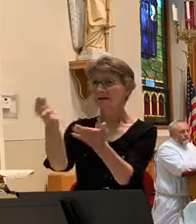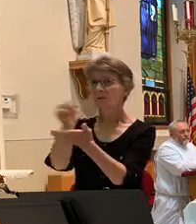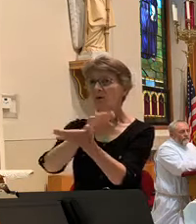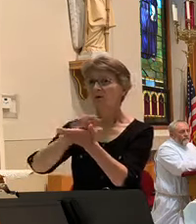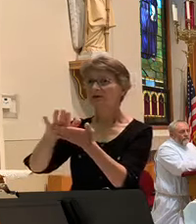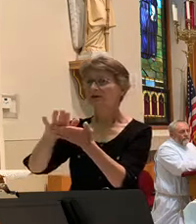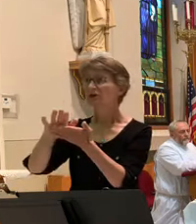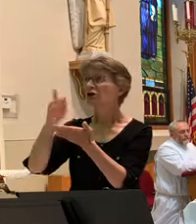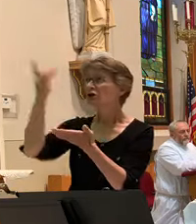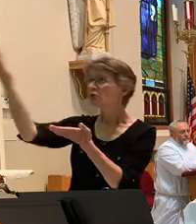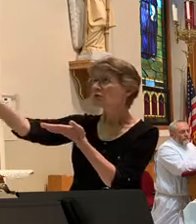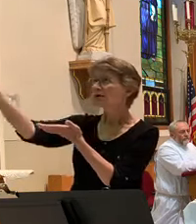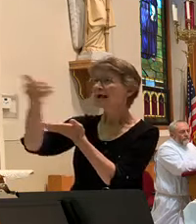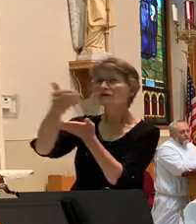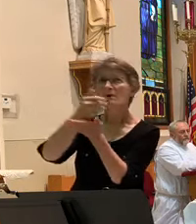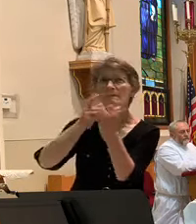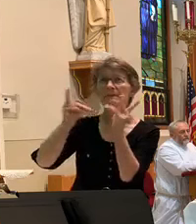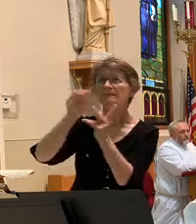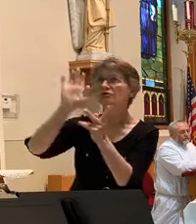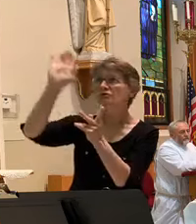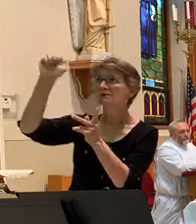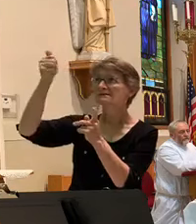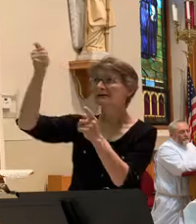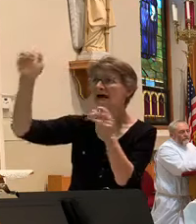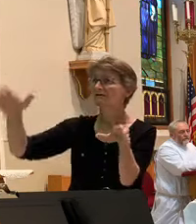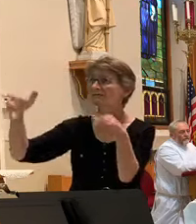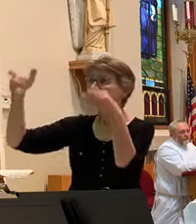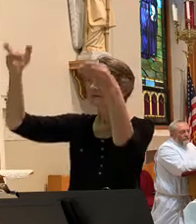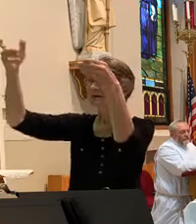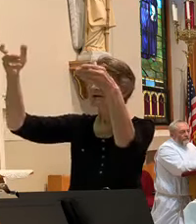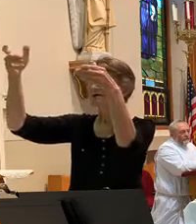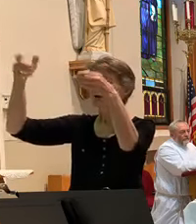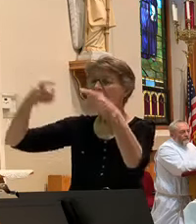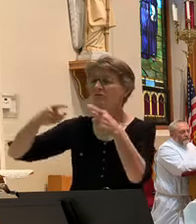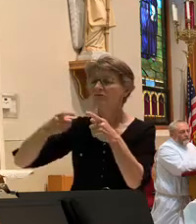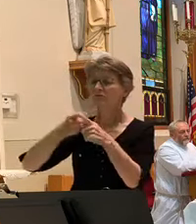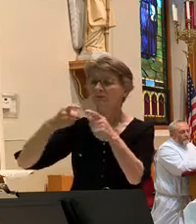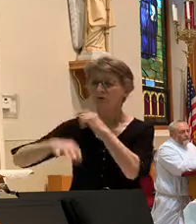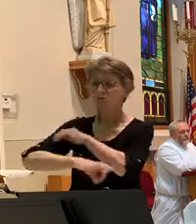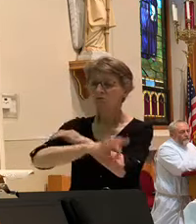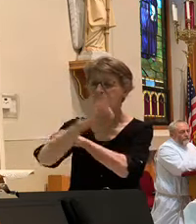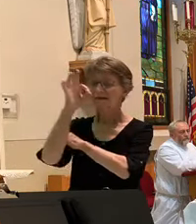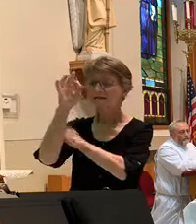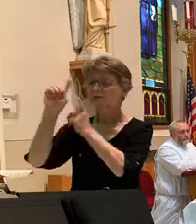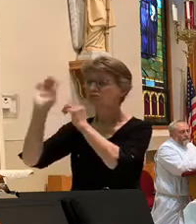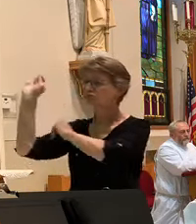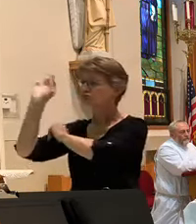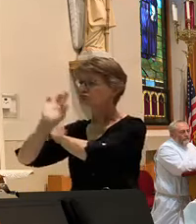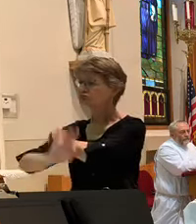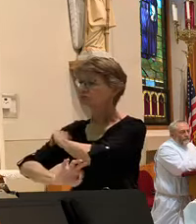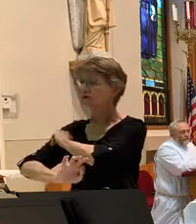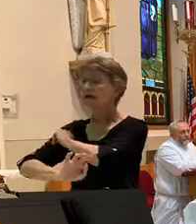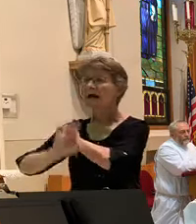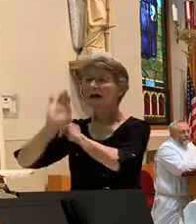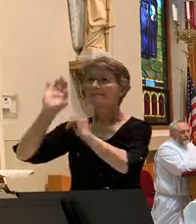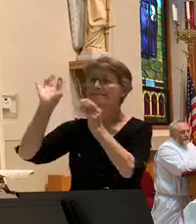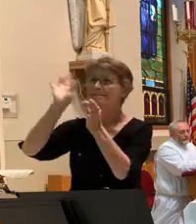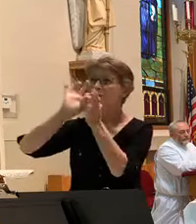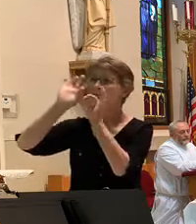to gather a people to yourself, so that from the rising of the sun to its setting, a pure sacrifice may be offered to your